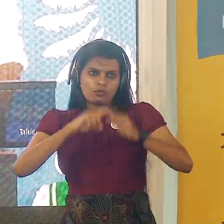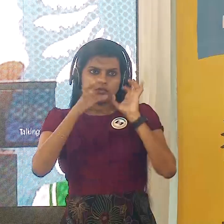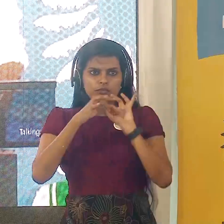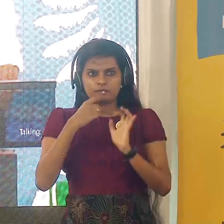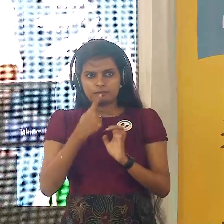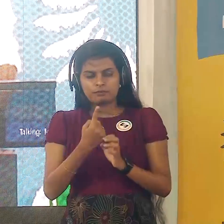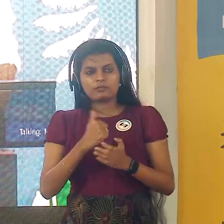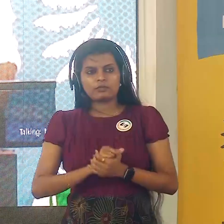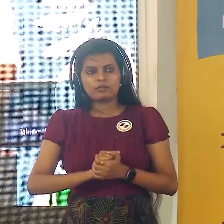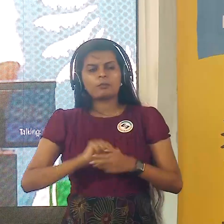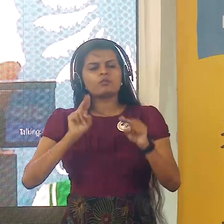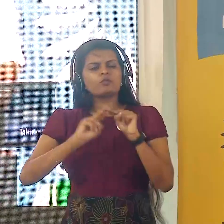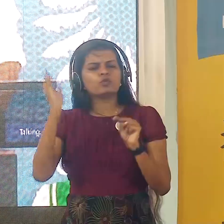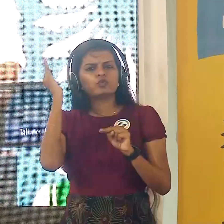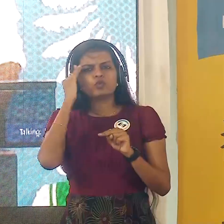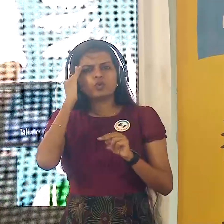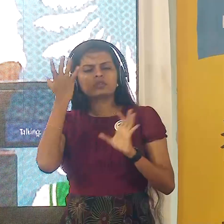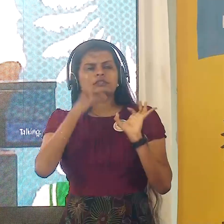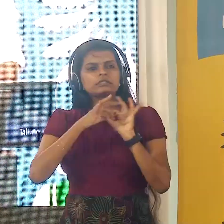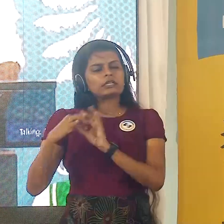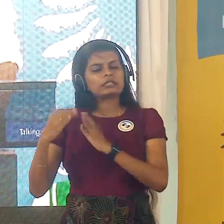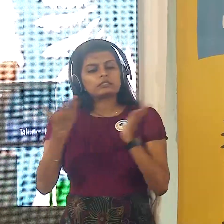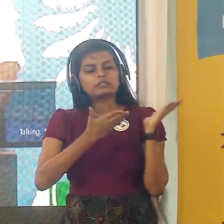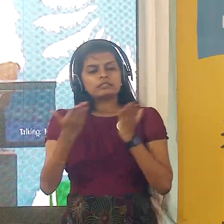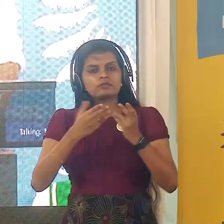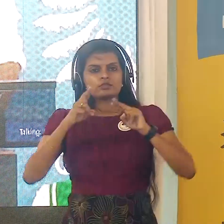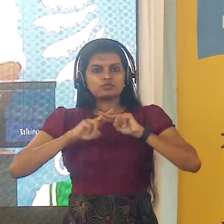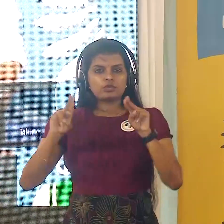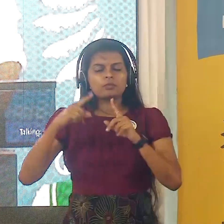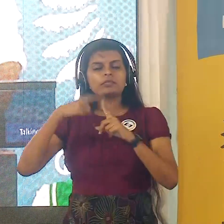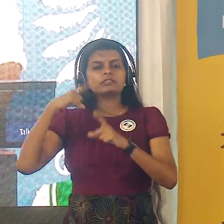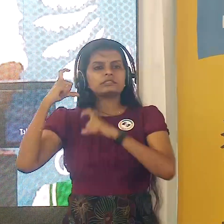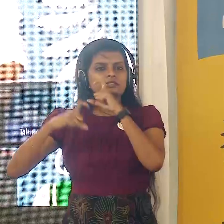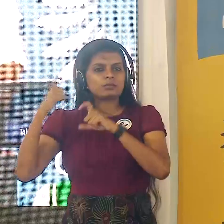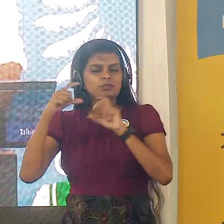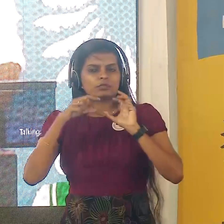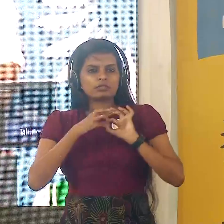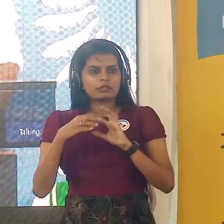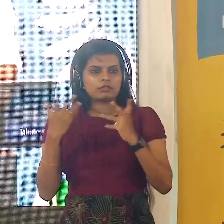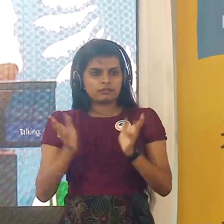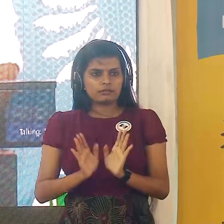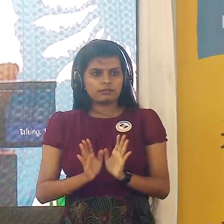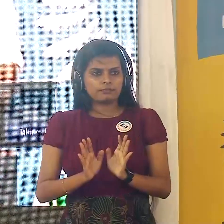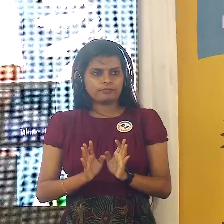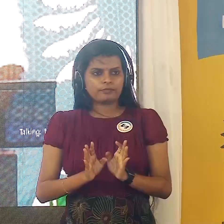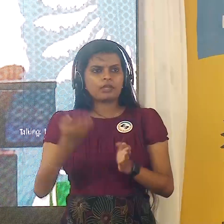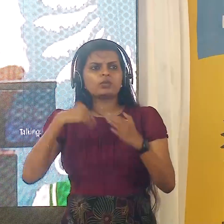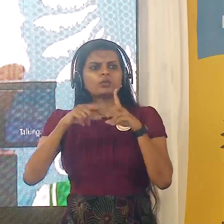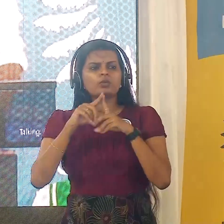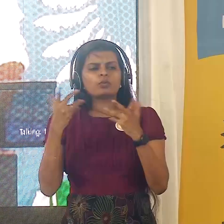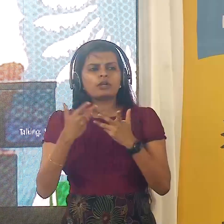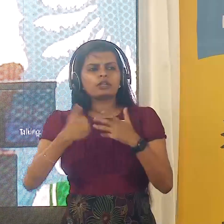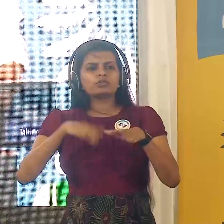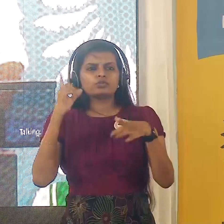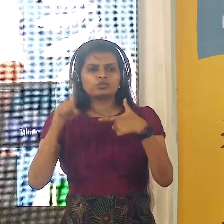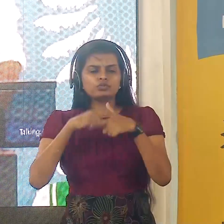focus on knowledge-based services and industries, what we are trying to do is not only in terms of the number of